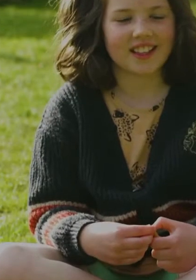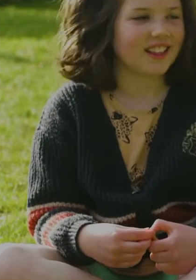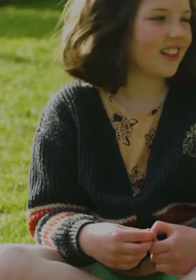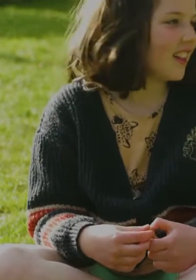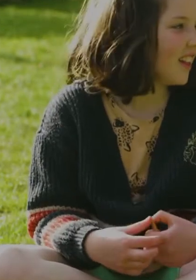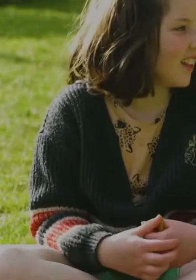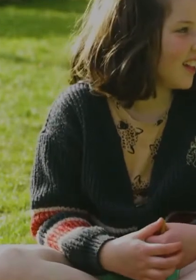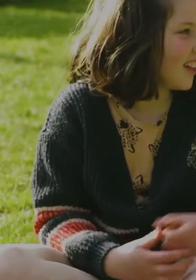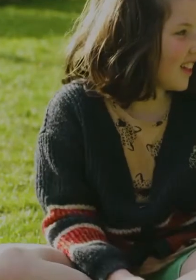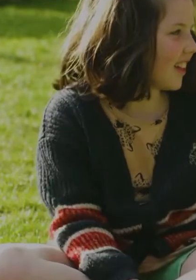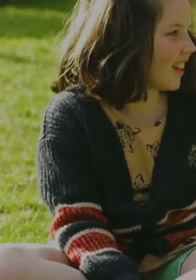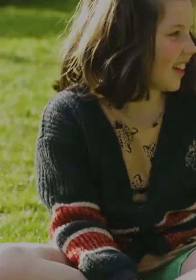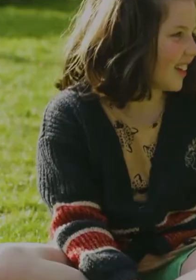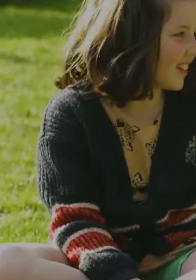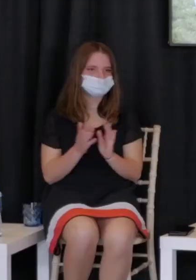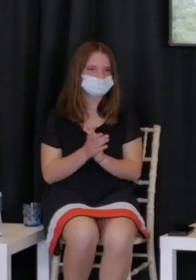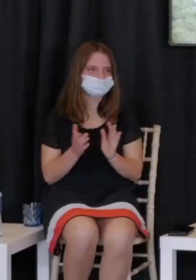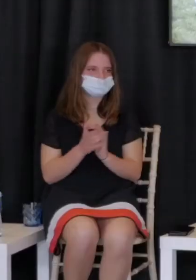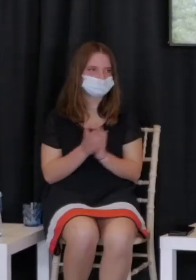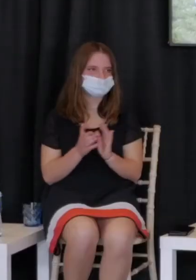Usually I'm like a chatterbox. I'm like,